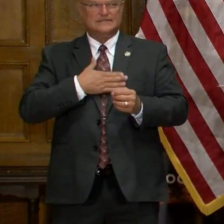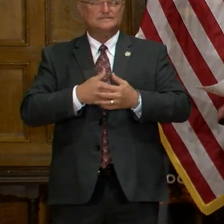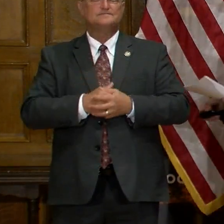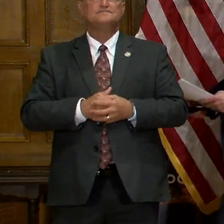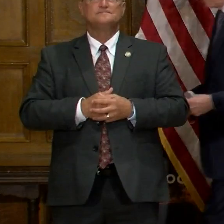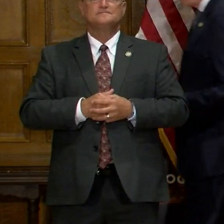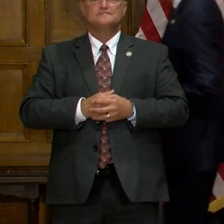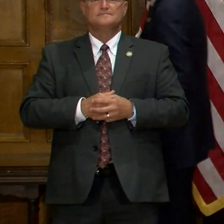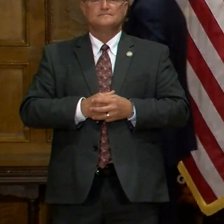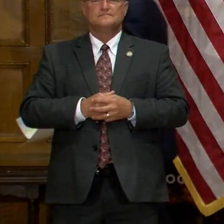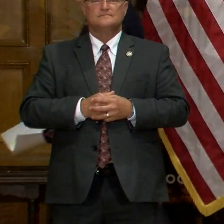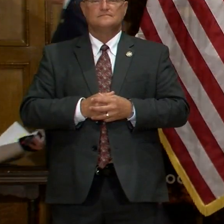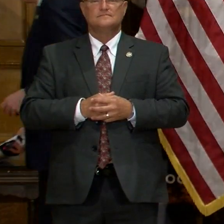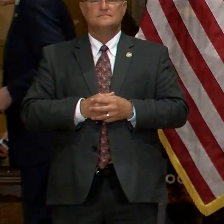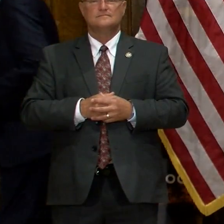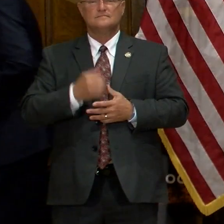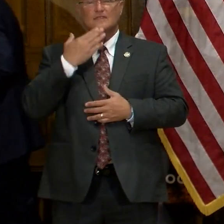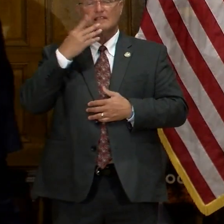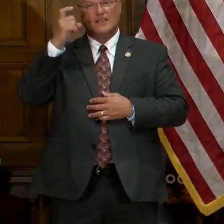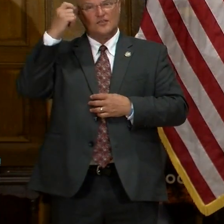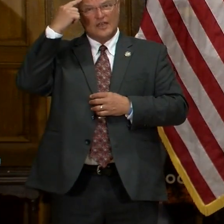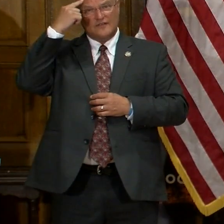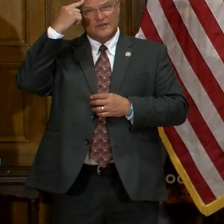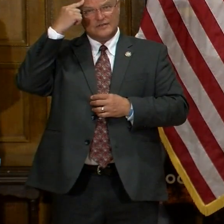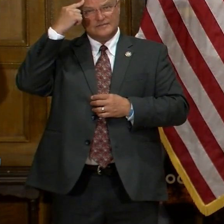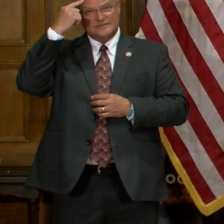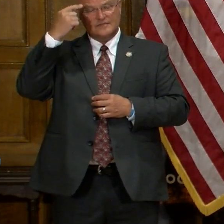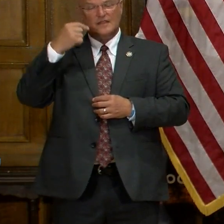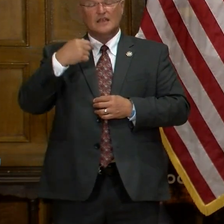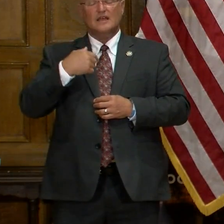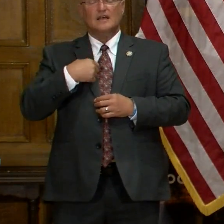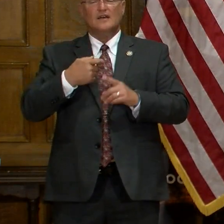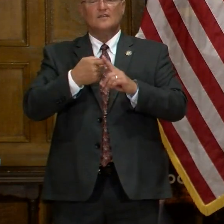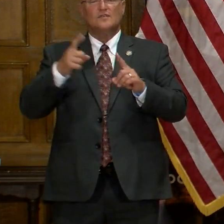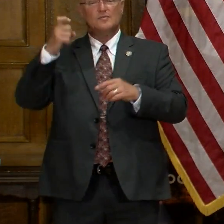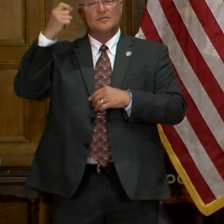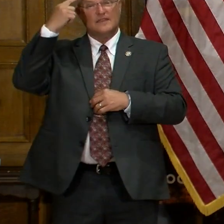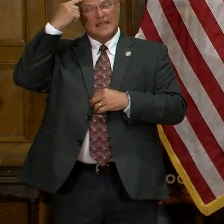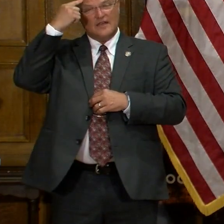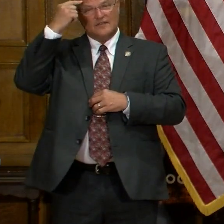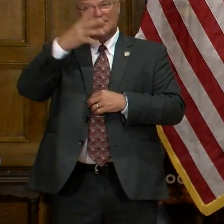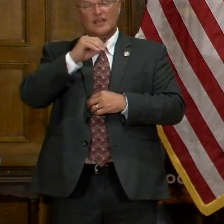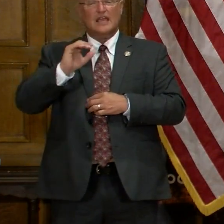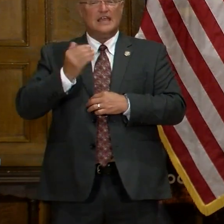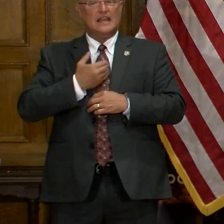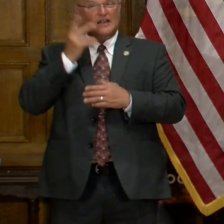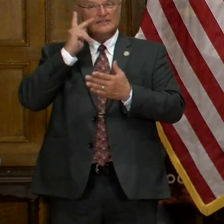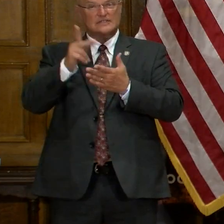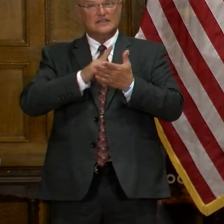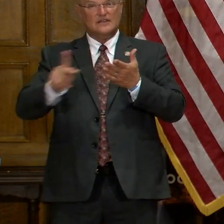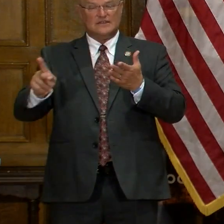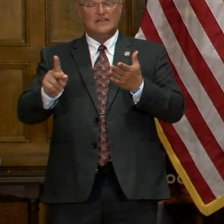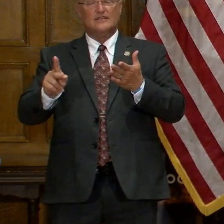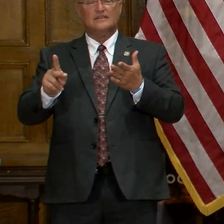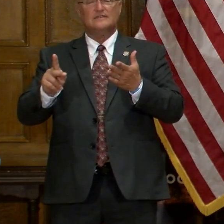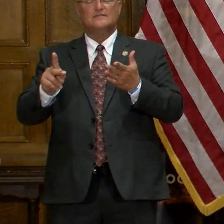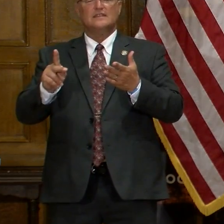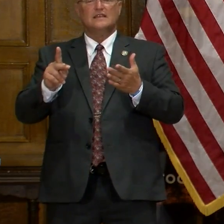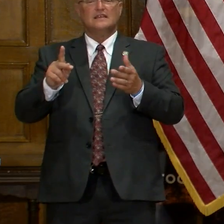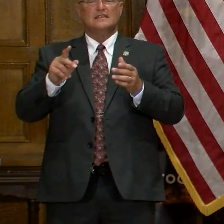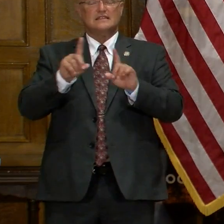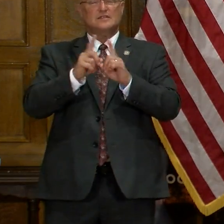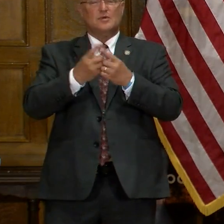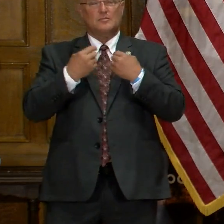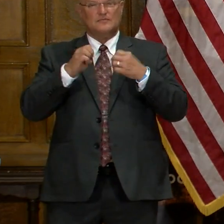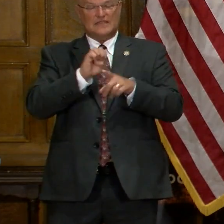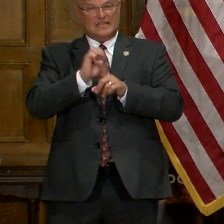Yes. Thank you, Governor. On behalf of Governor Hutchinson and our Secretary, Becky Keogh at the Arkansas Department of